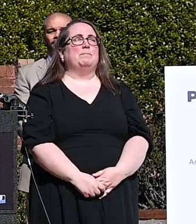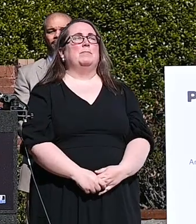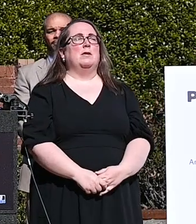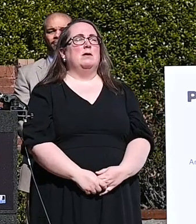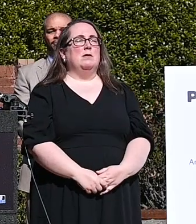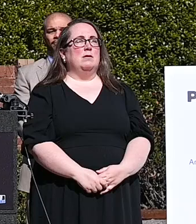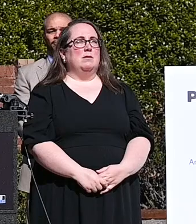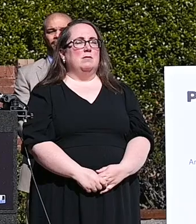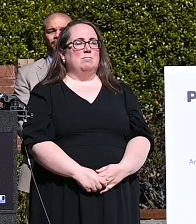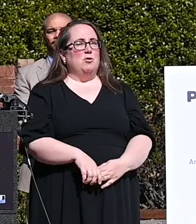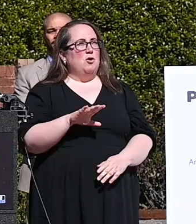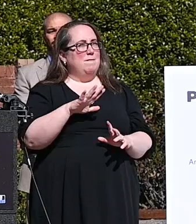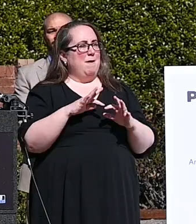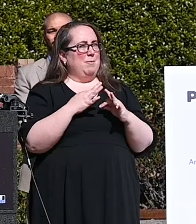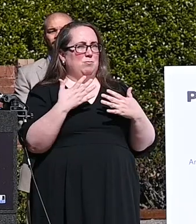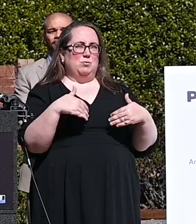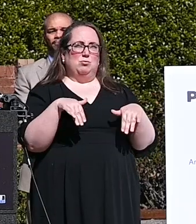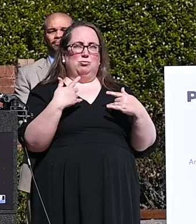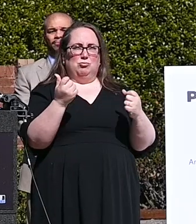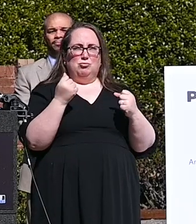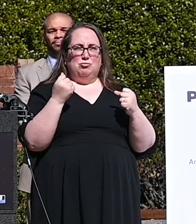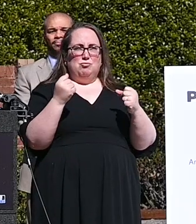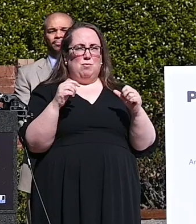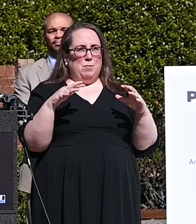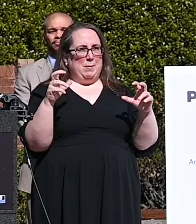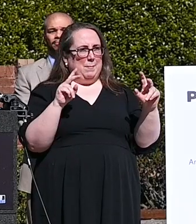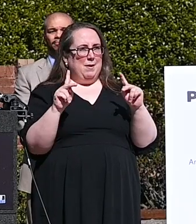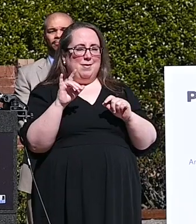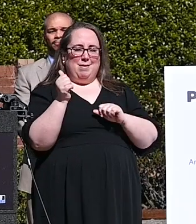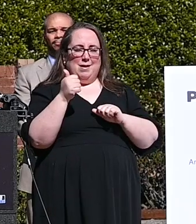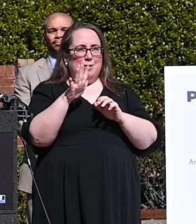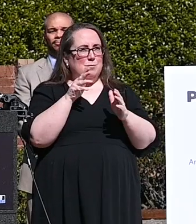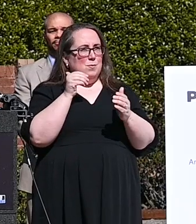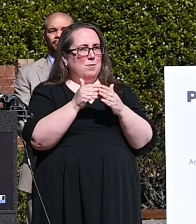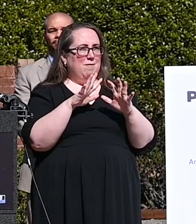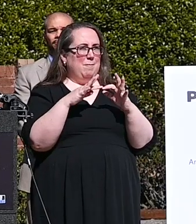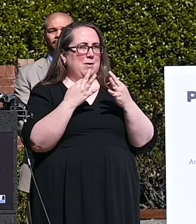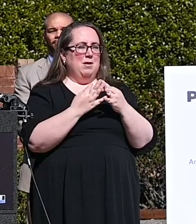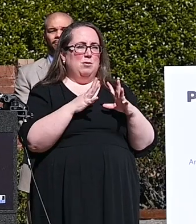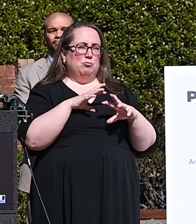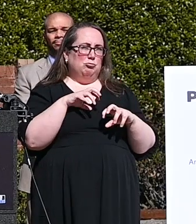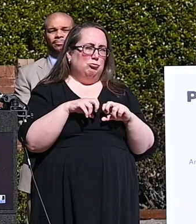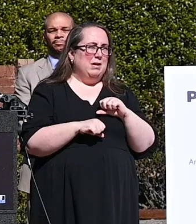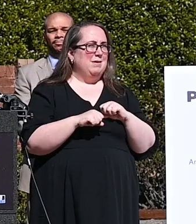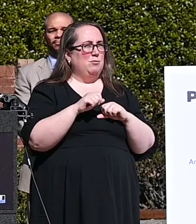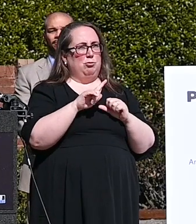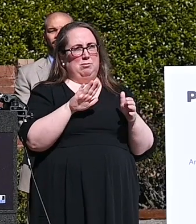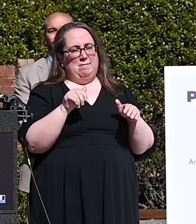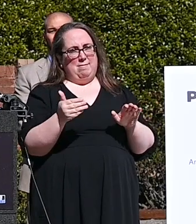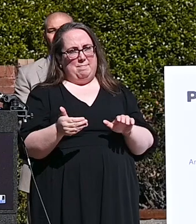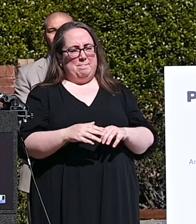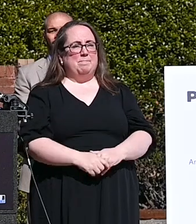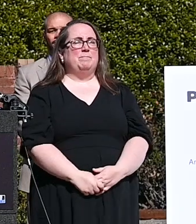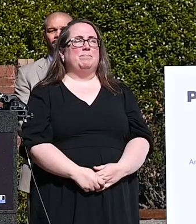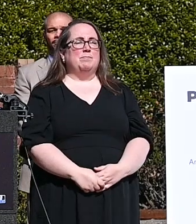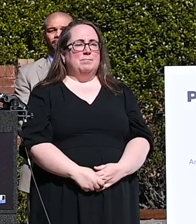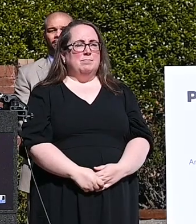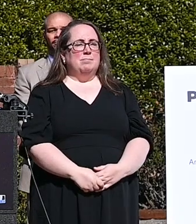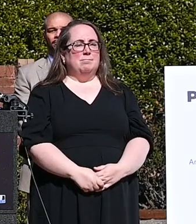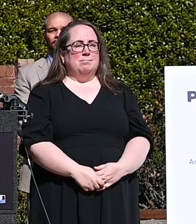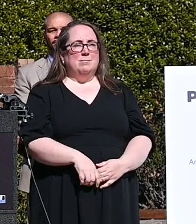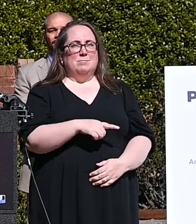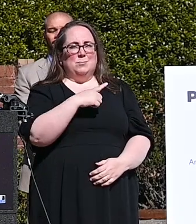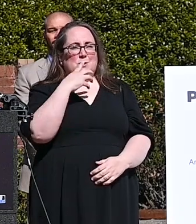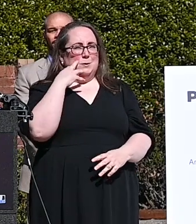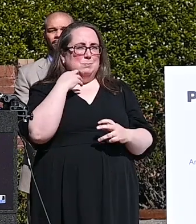They are a strong group of people, and like any close family, they still grieve her senseless death. She was loved